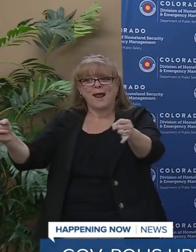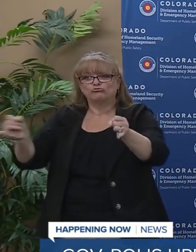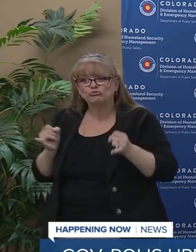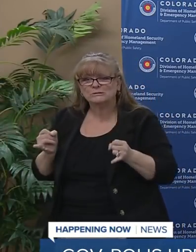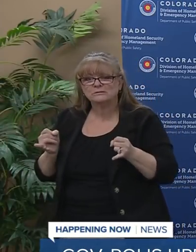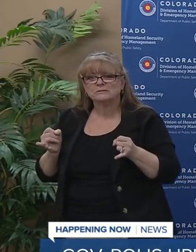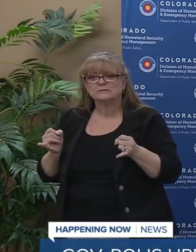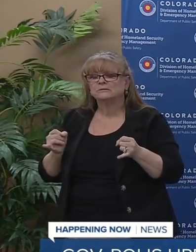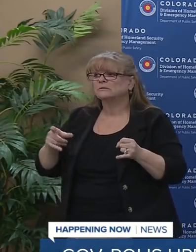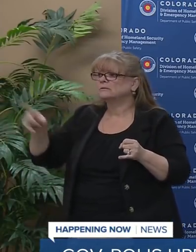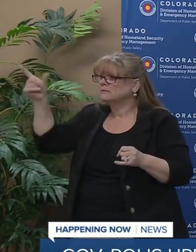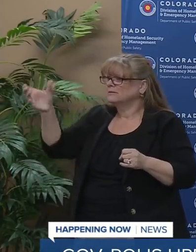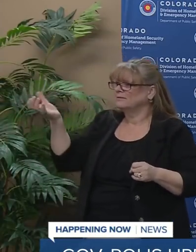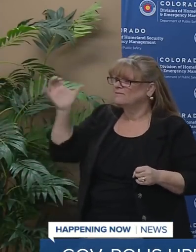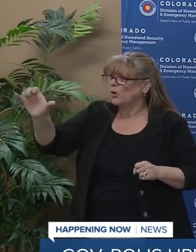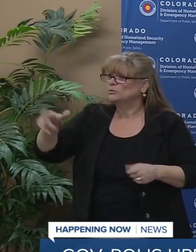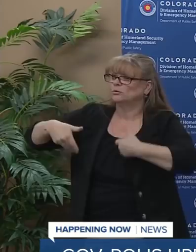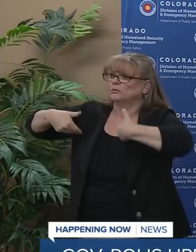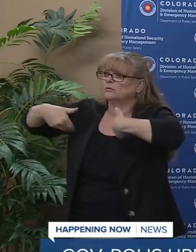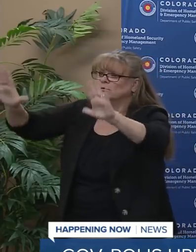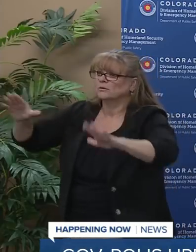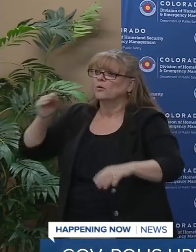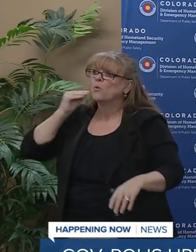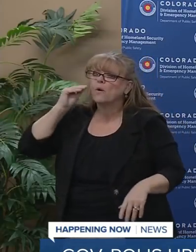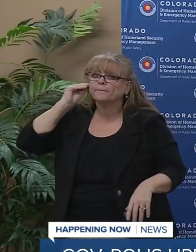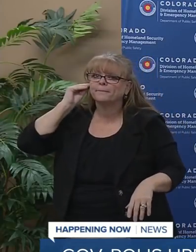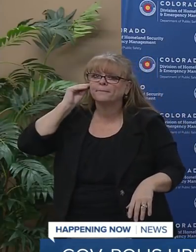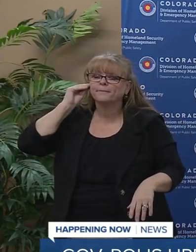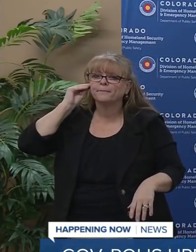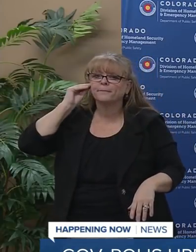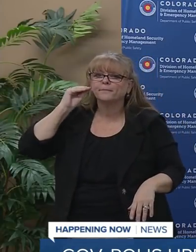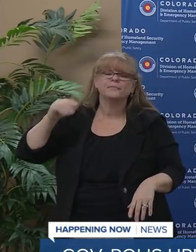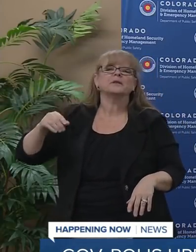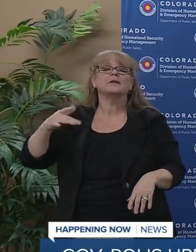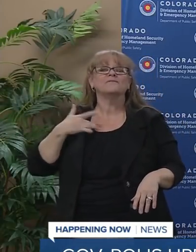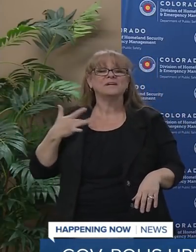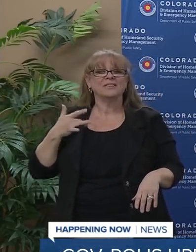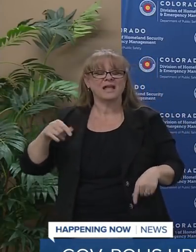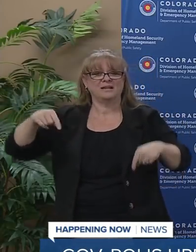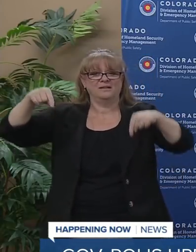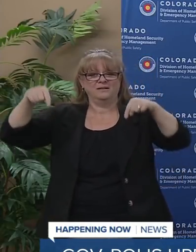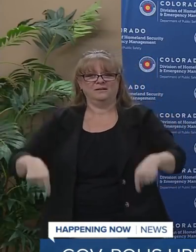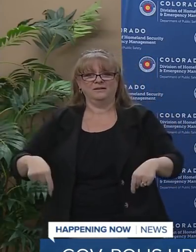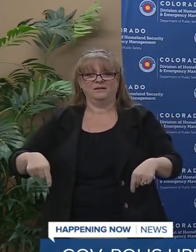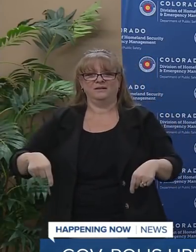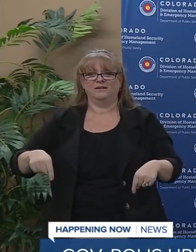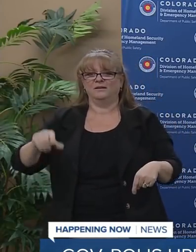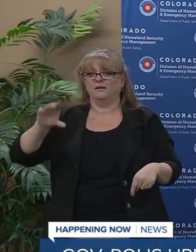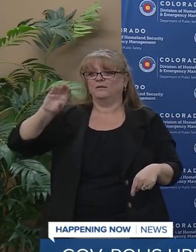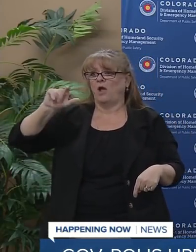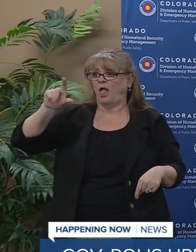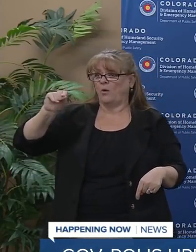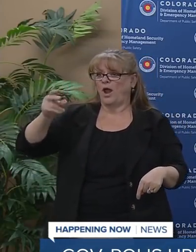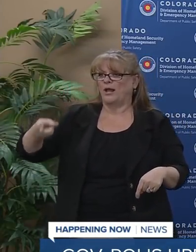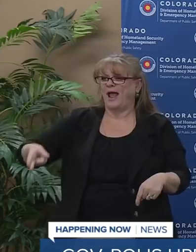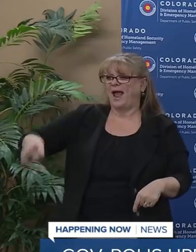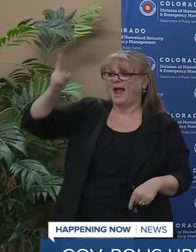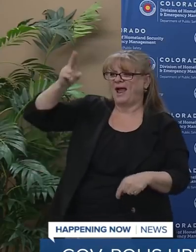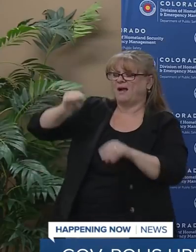that areas of the state that have more infections are bringing them here. And that's why many counties across our